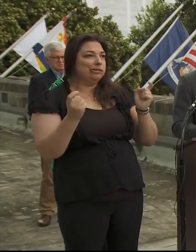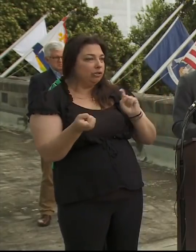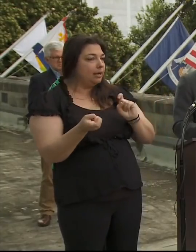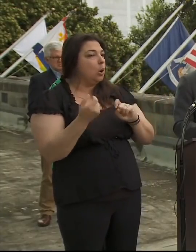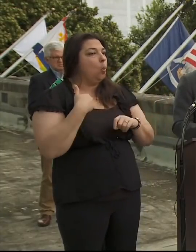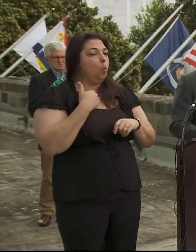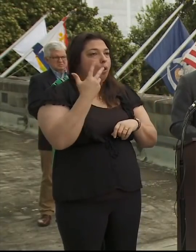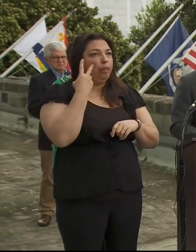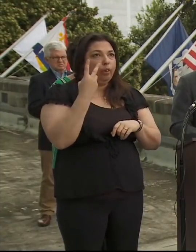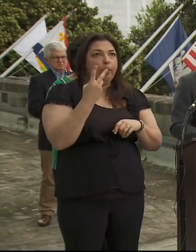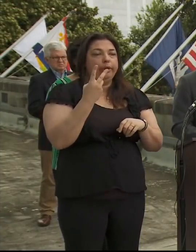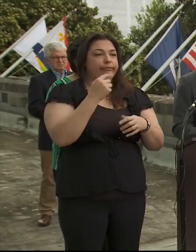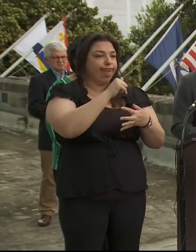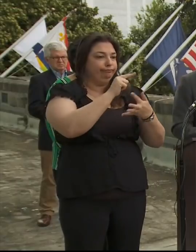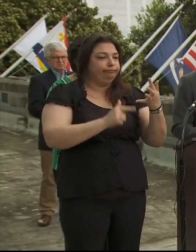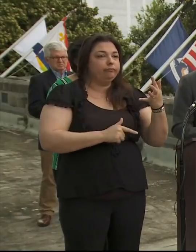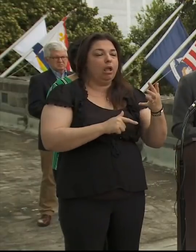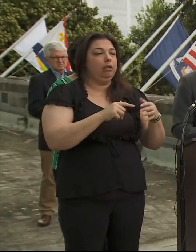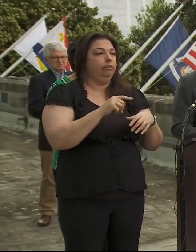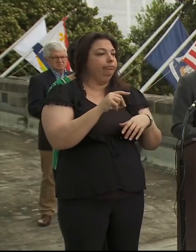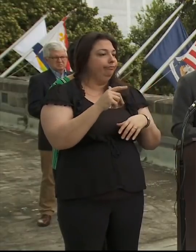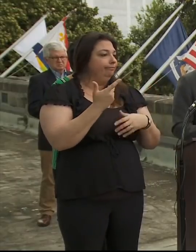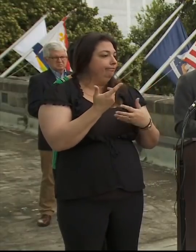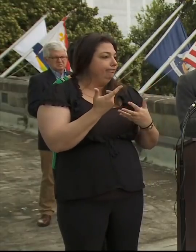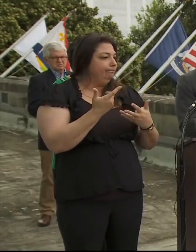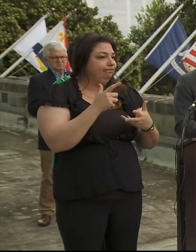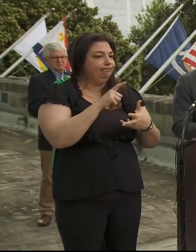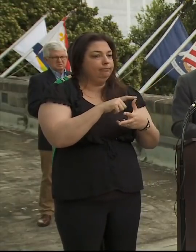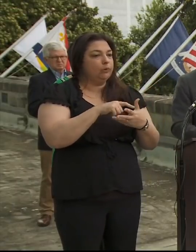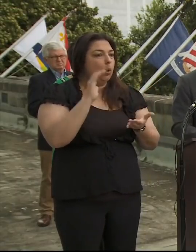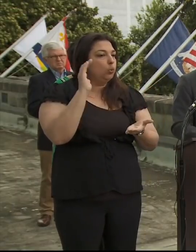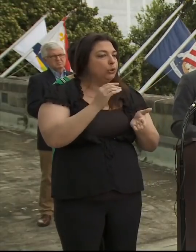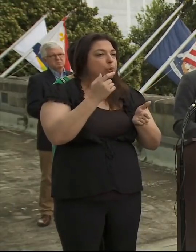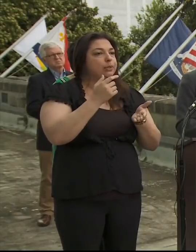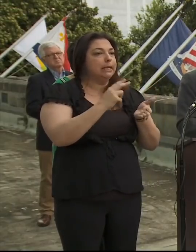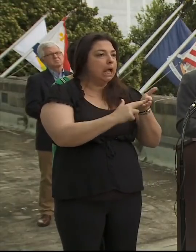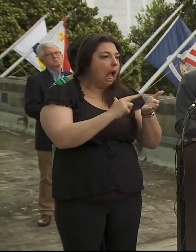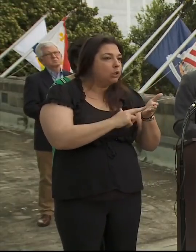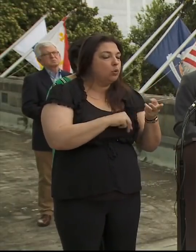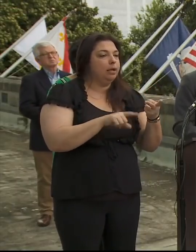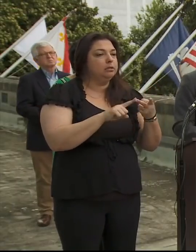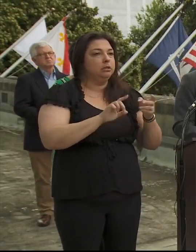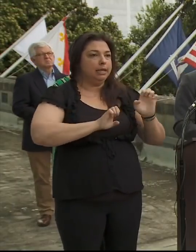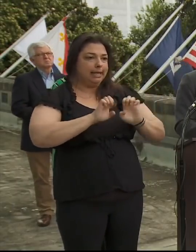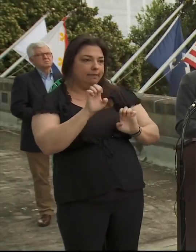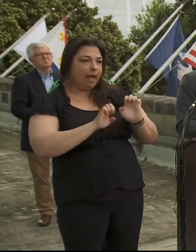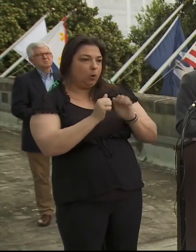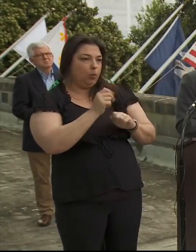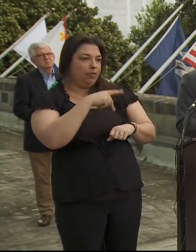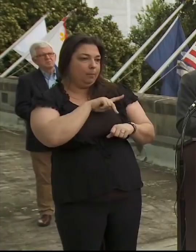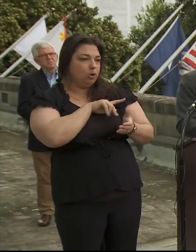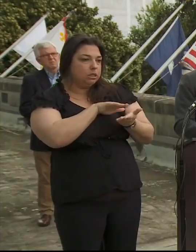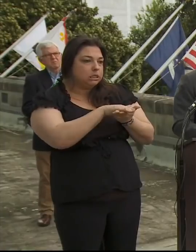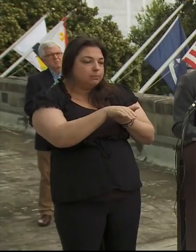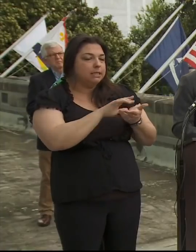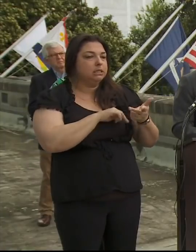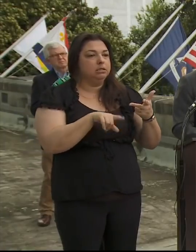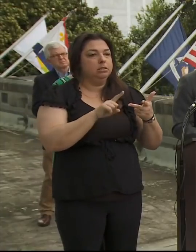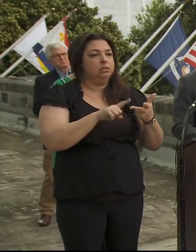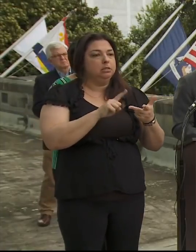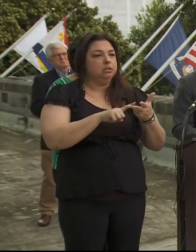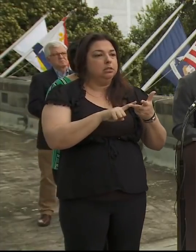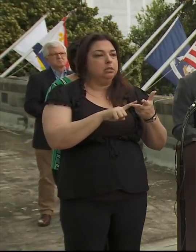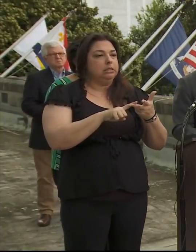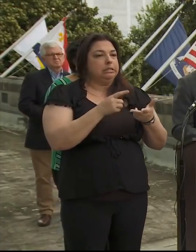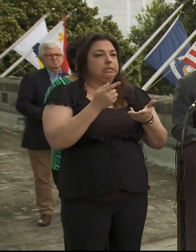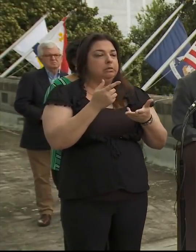at everything from, as the mayor said, reducing contracts, evaluation of personnel expenses,